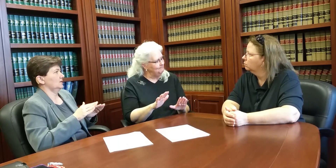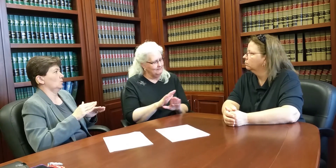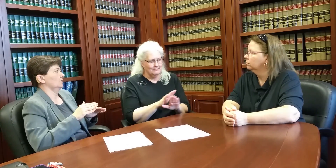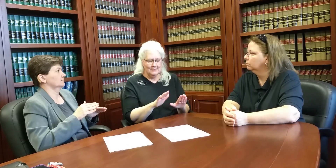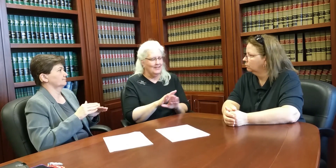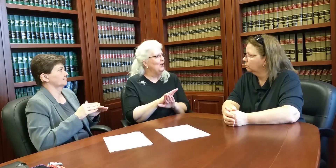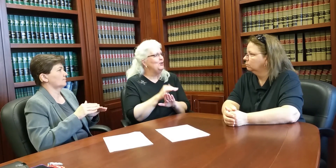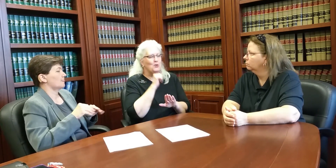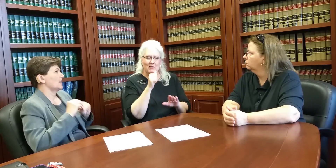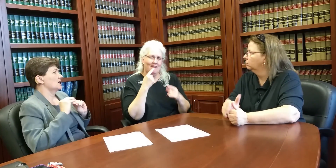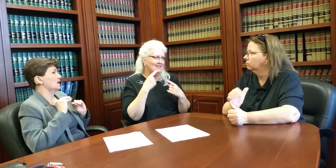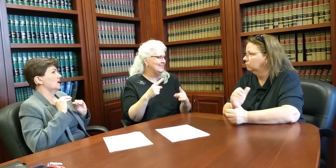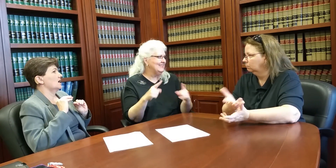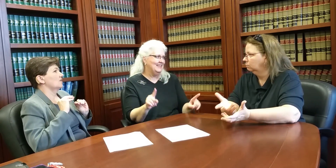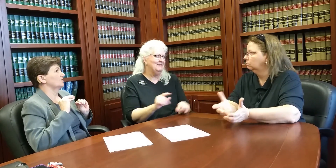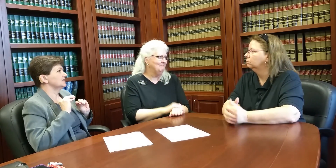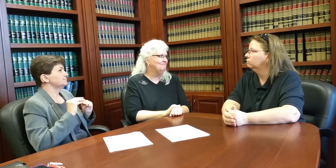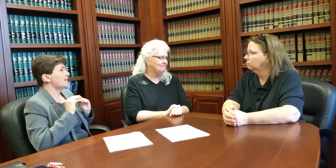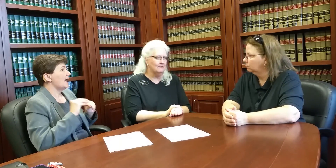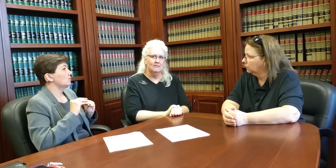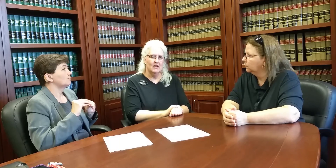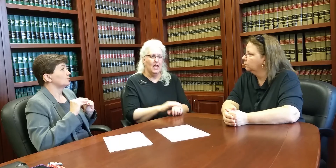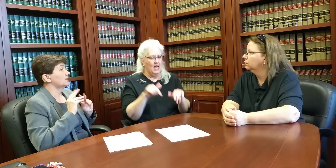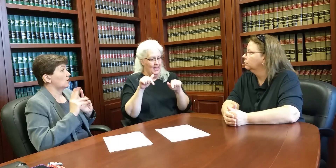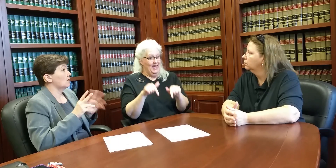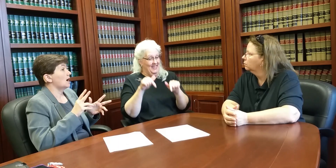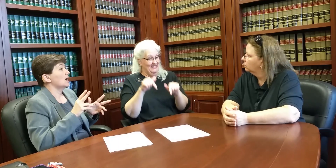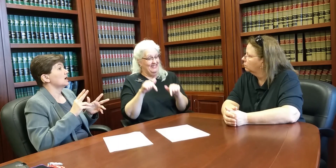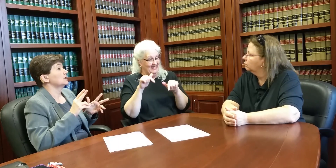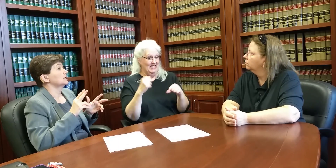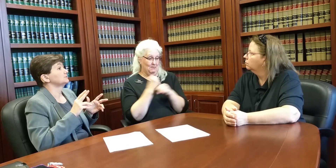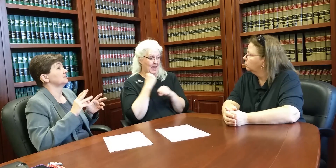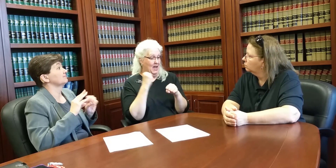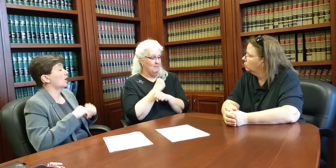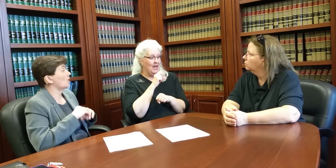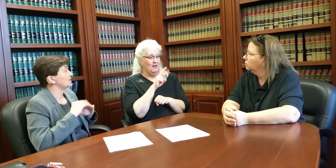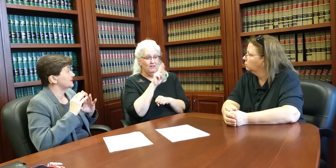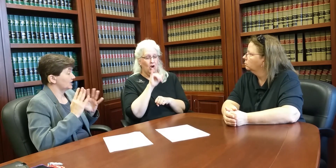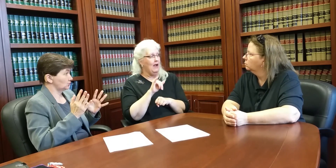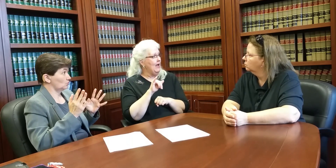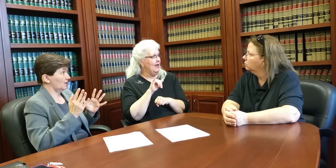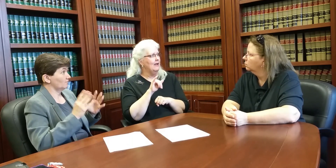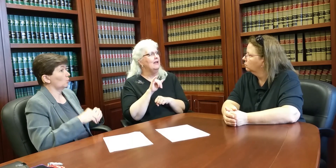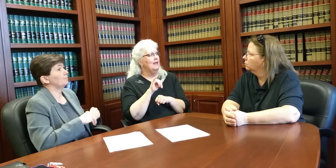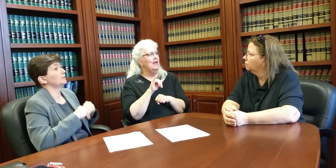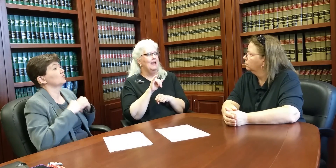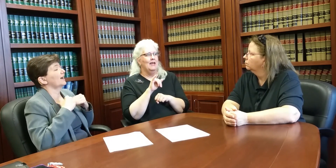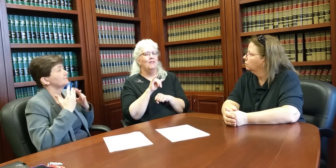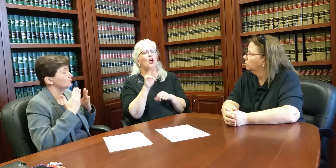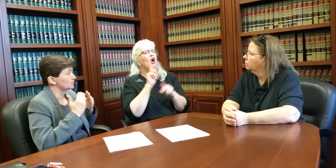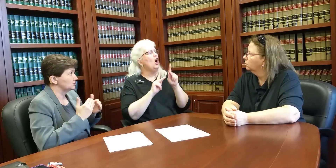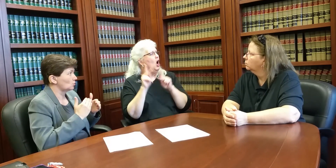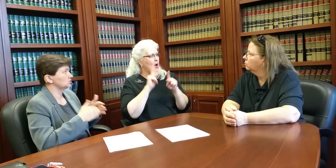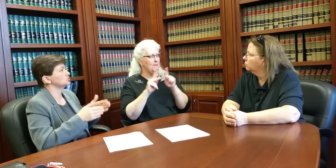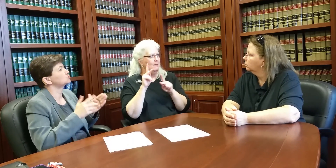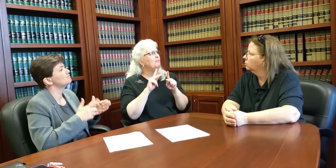anywhere. This battle for BRI is being fought on a national level with people that have the resources to